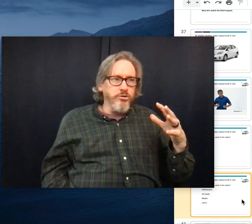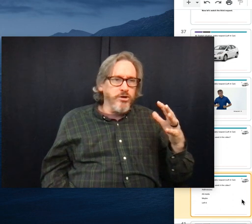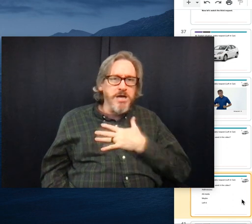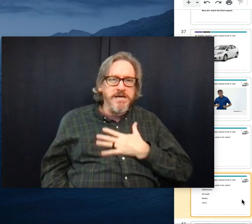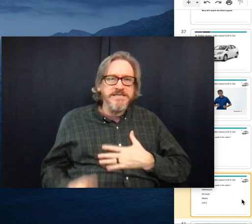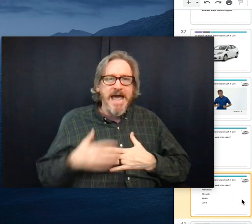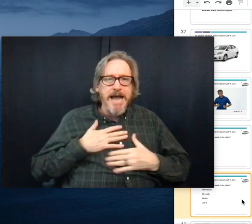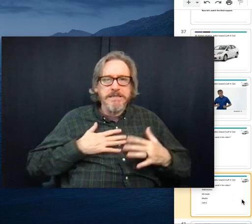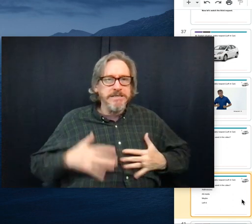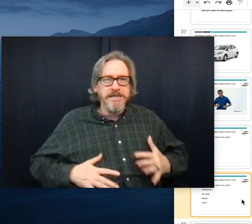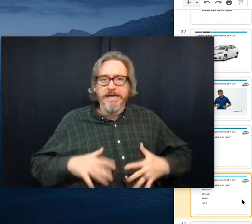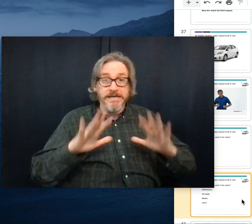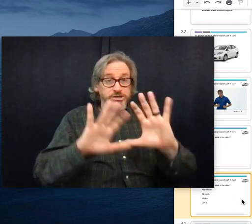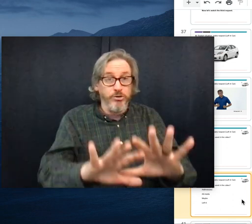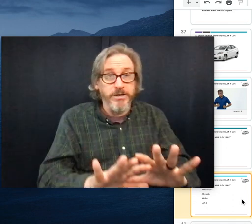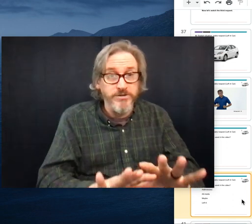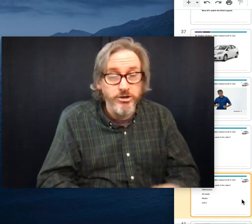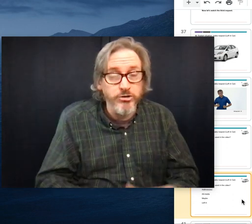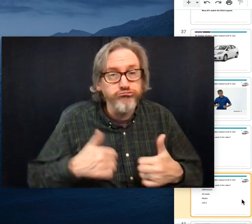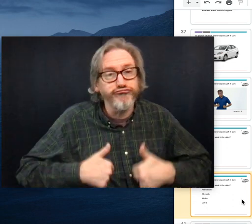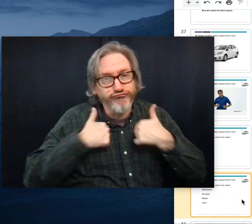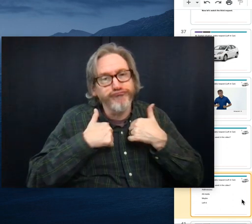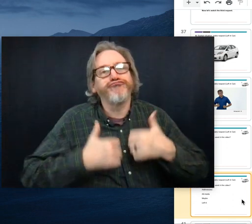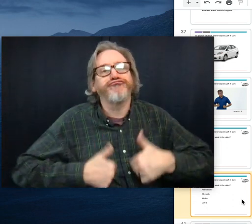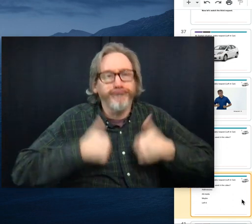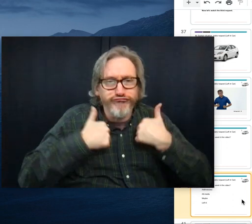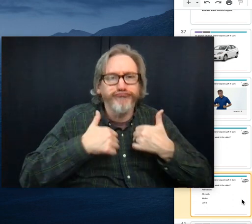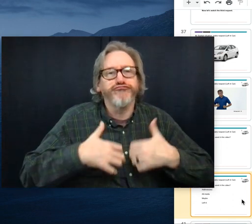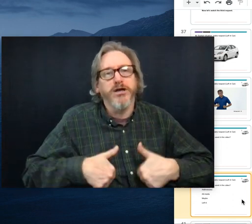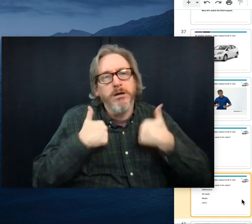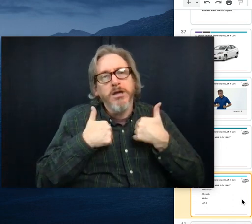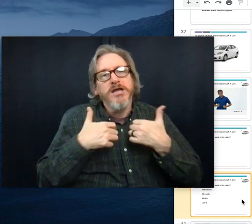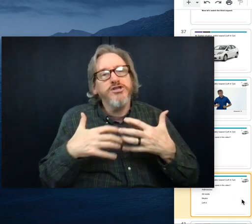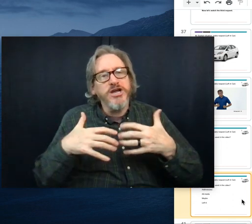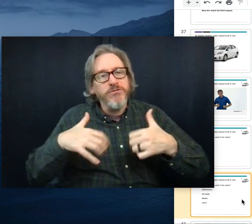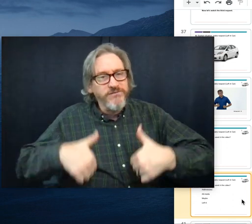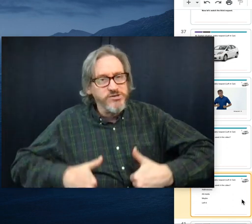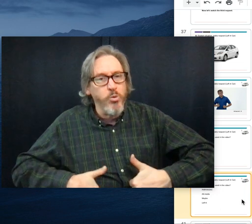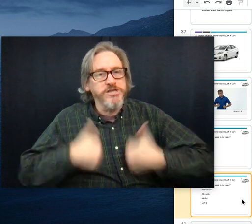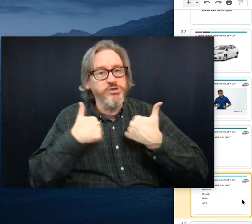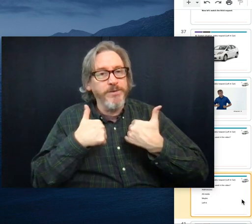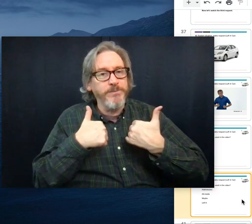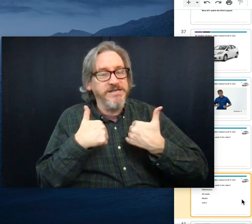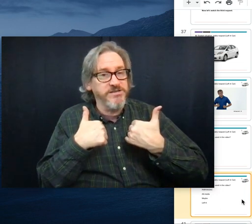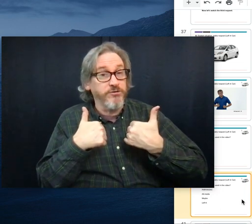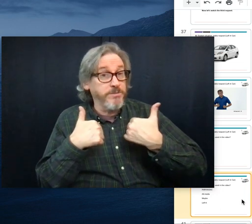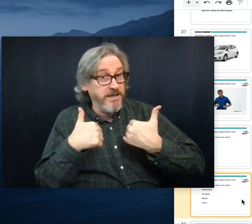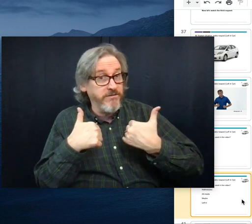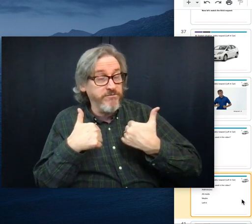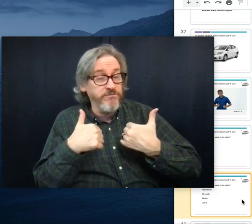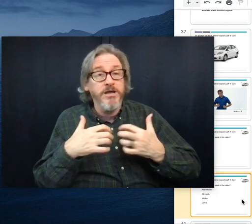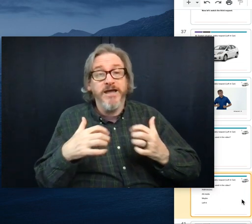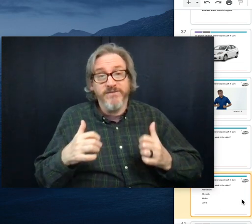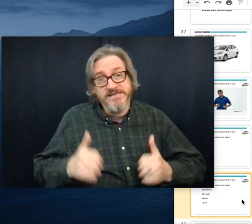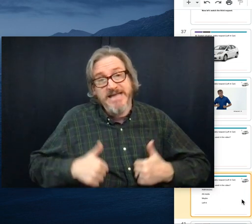I have an issue with that. I'm sorry. You lost your keys. Go. But anyway, they must be good friends. Anyway.